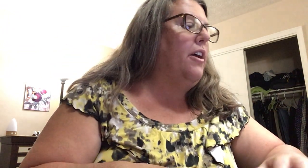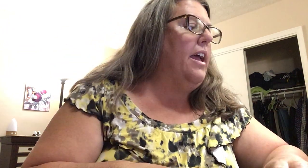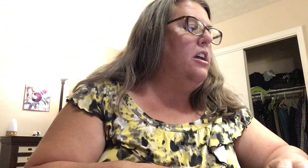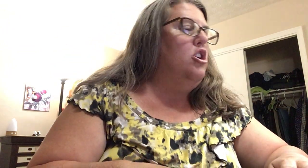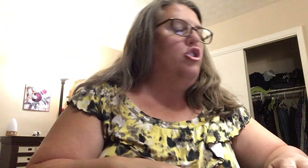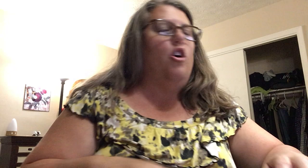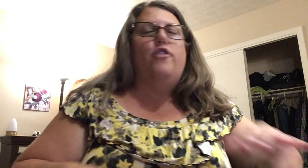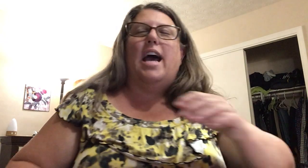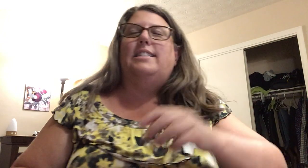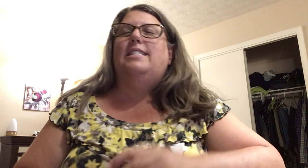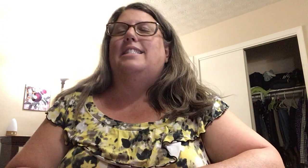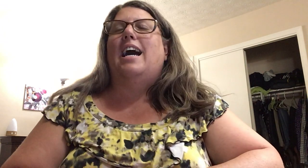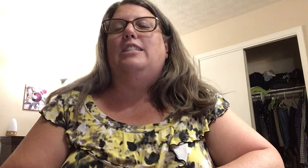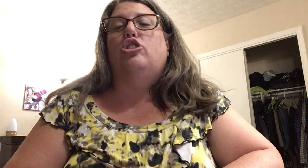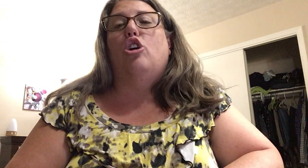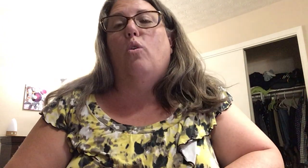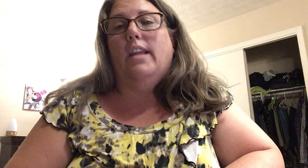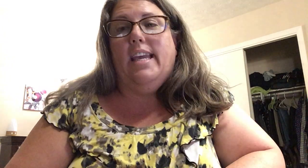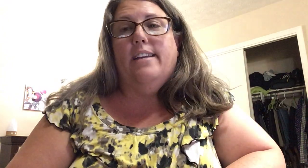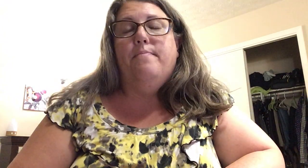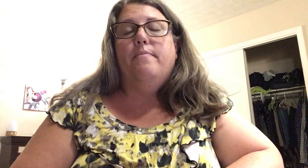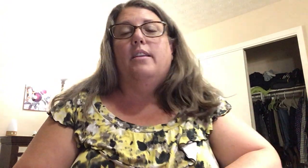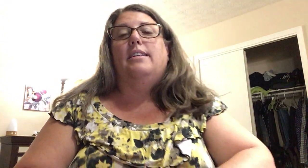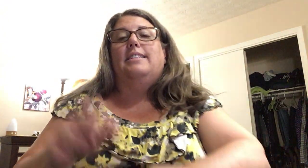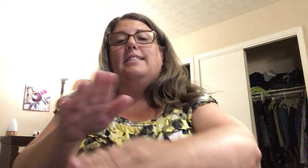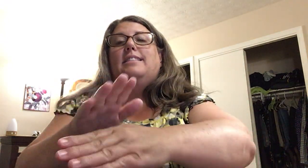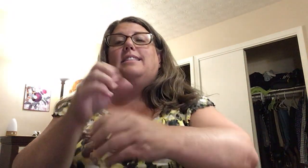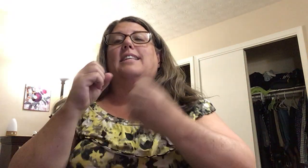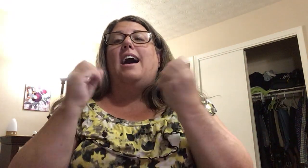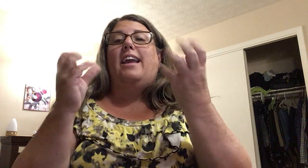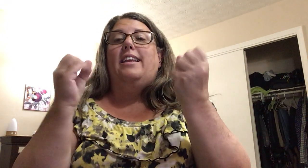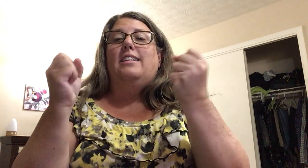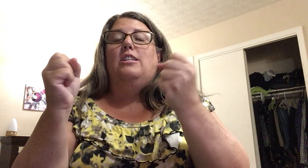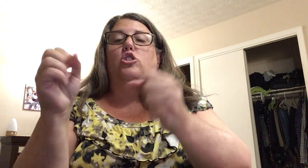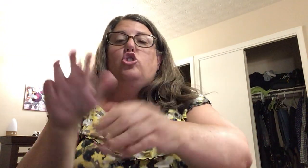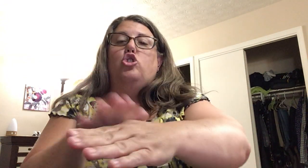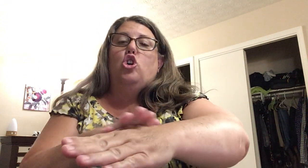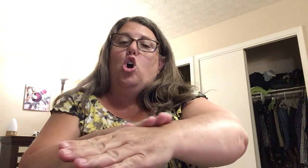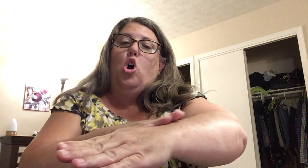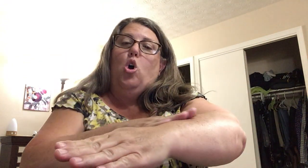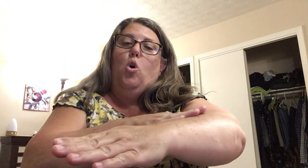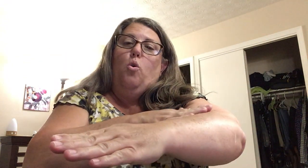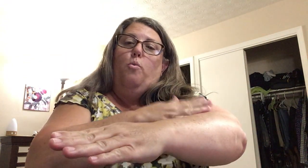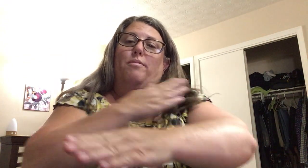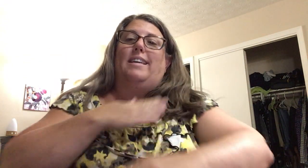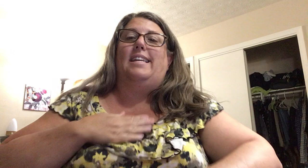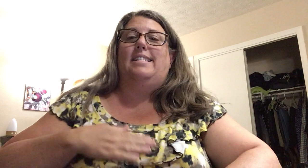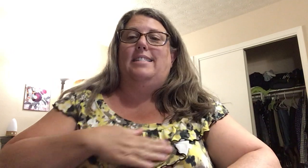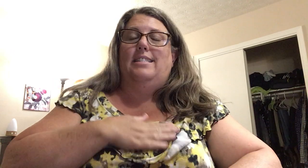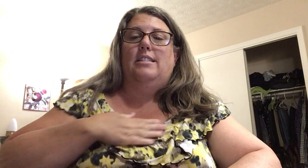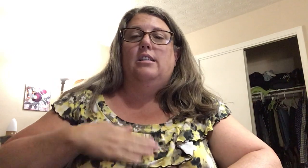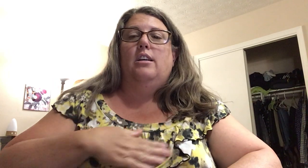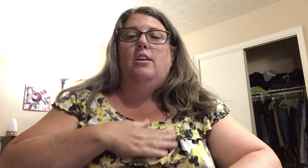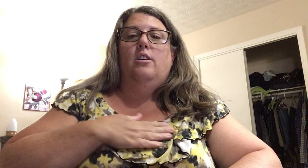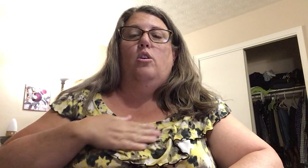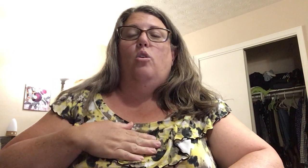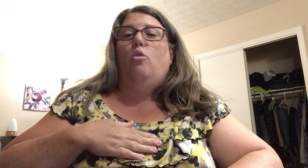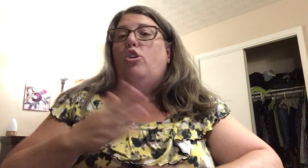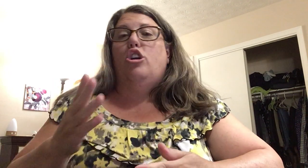Okay. So if you're asking to sign slowly, sign slow, please. Or you could